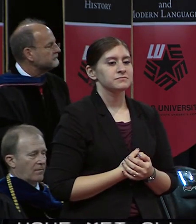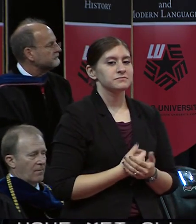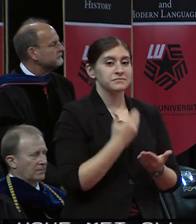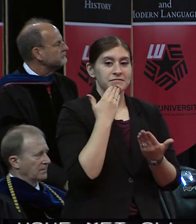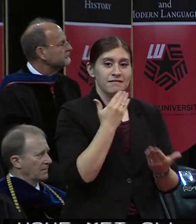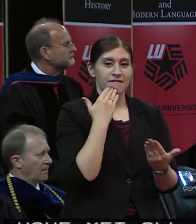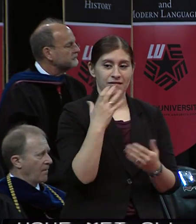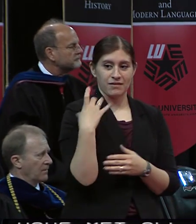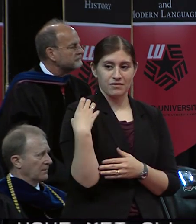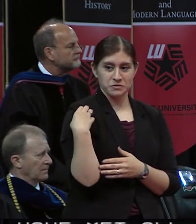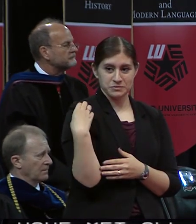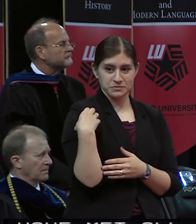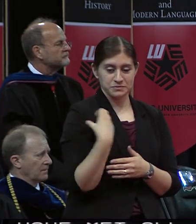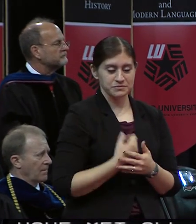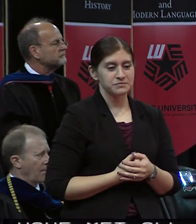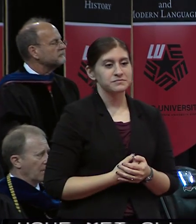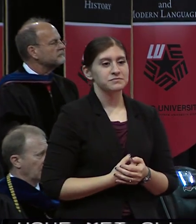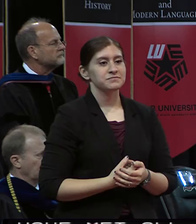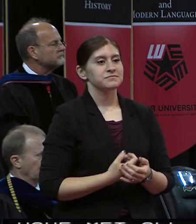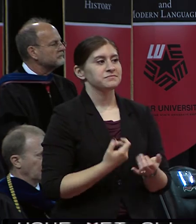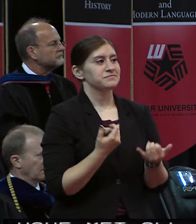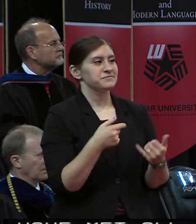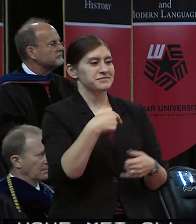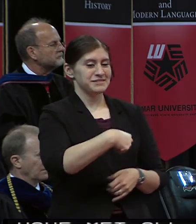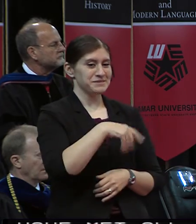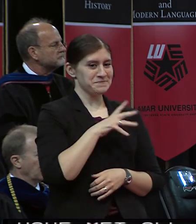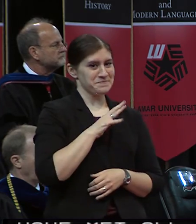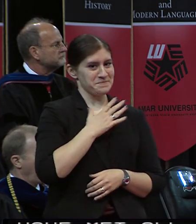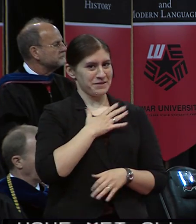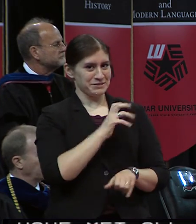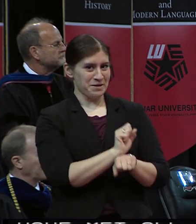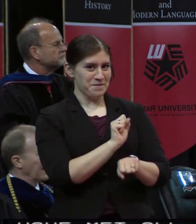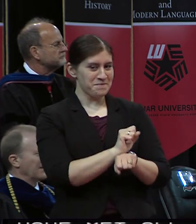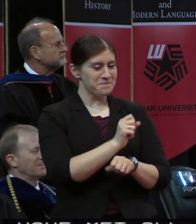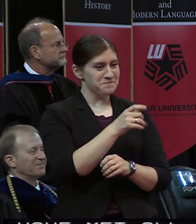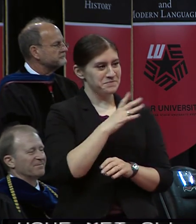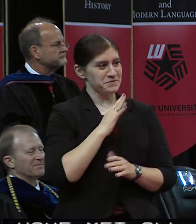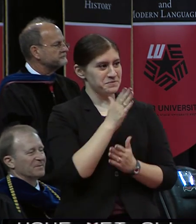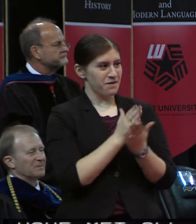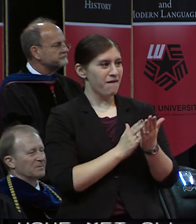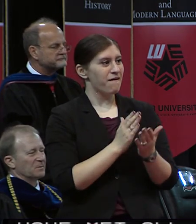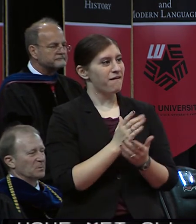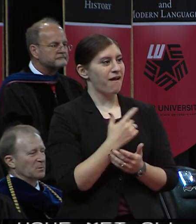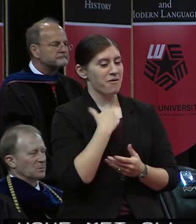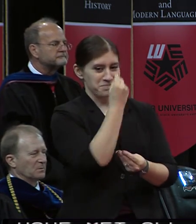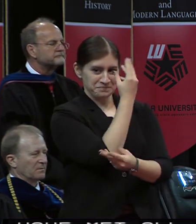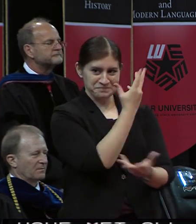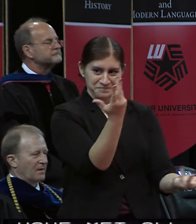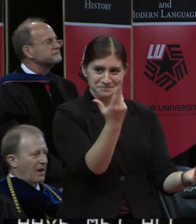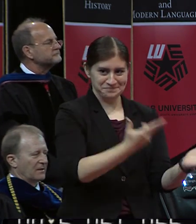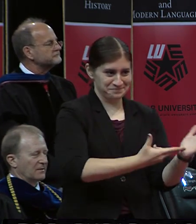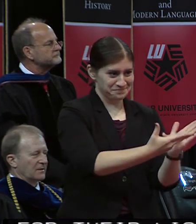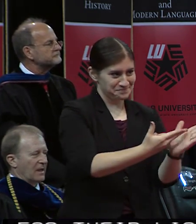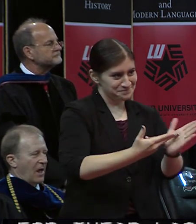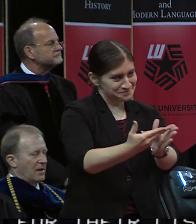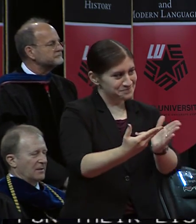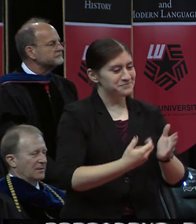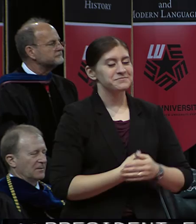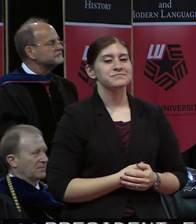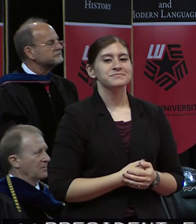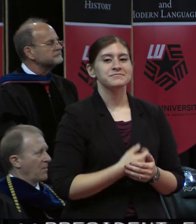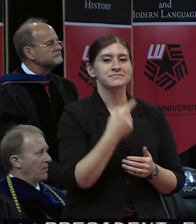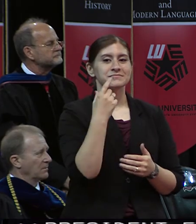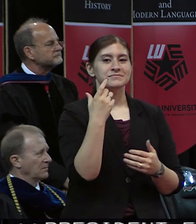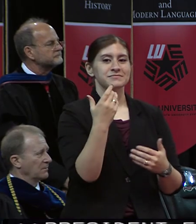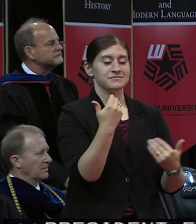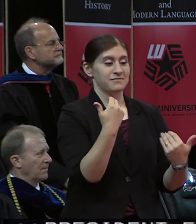Thank you, Dean Norgren. This is the coolest part of my job. I'm going to tell you that right now. By the